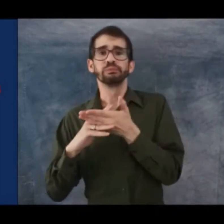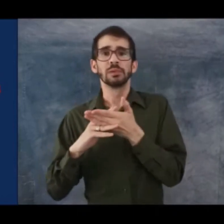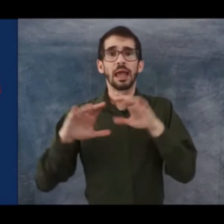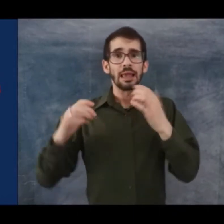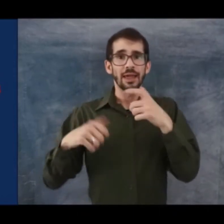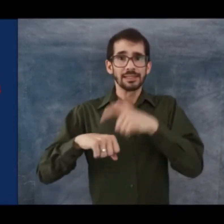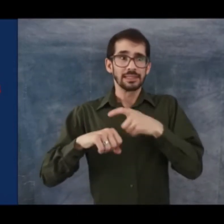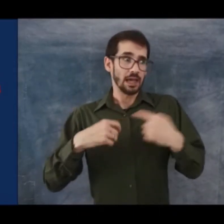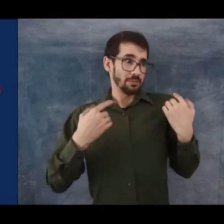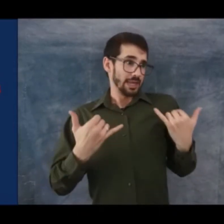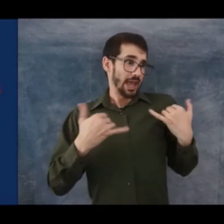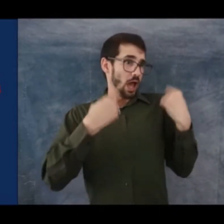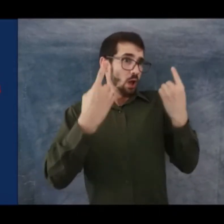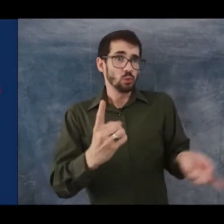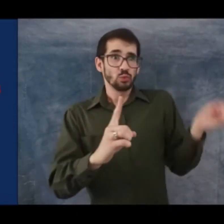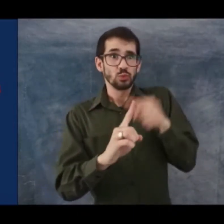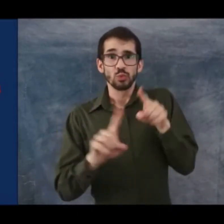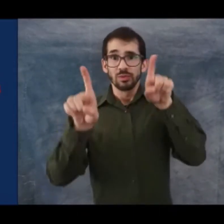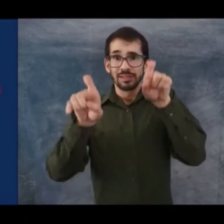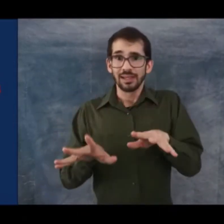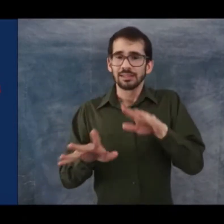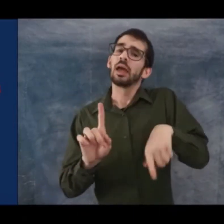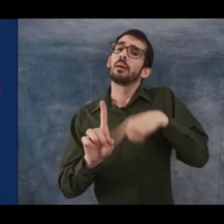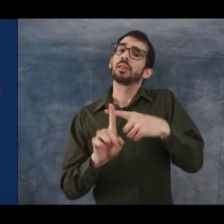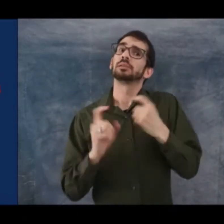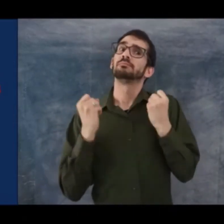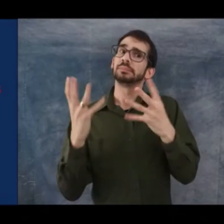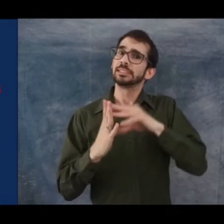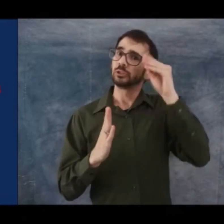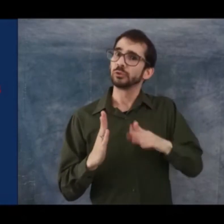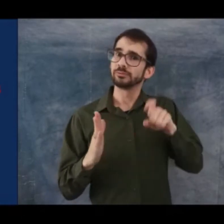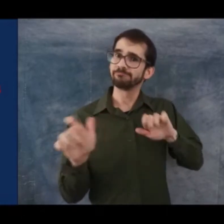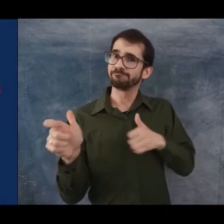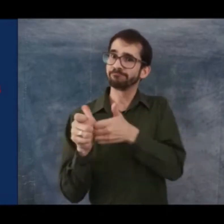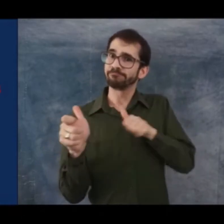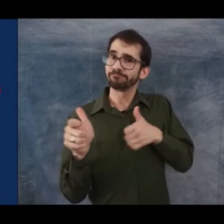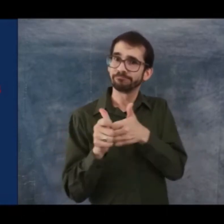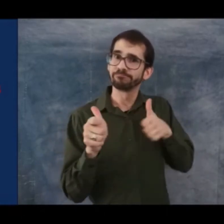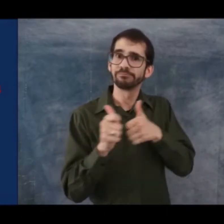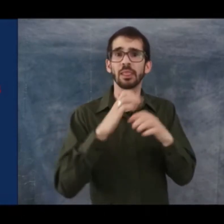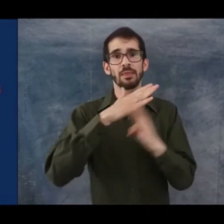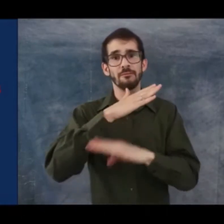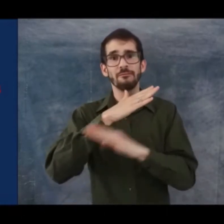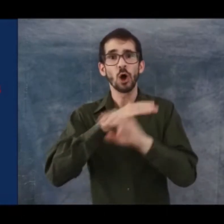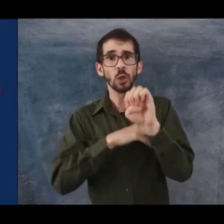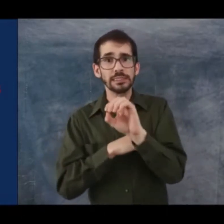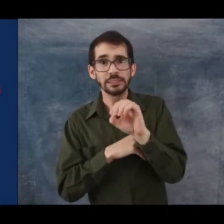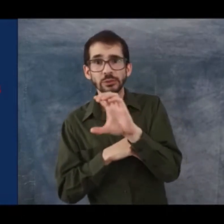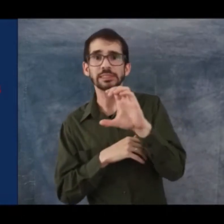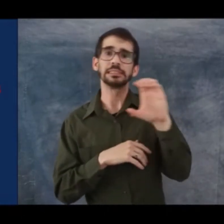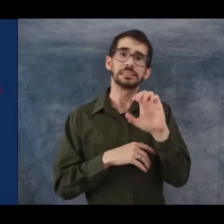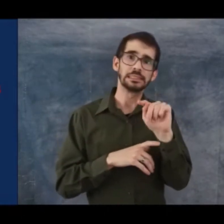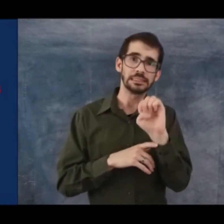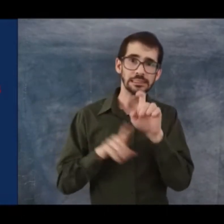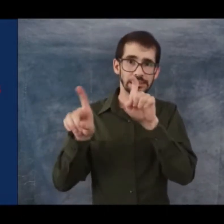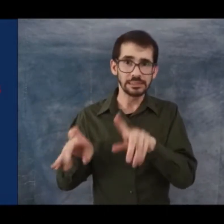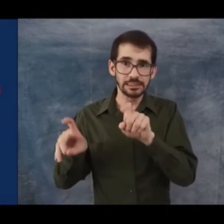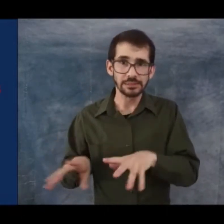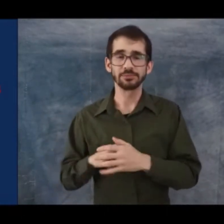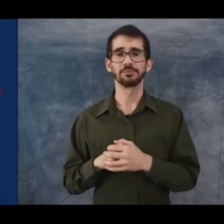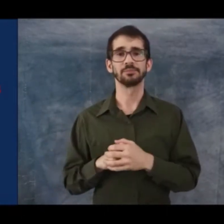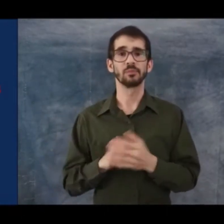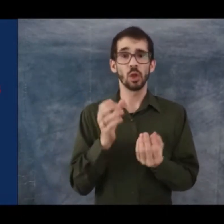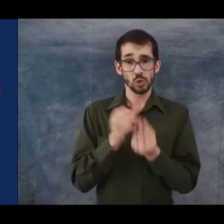now and the start of testing, as well as accommodate a large number of students who need to make up their fall EOC and CTE assessments. Spring